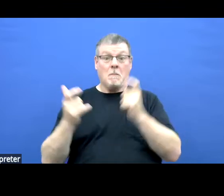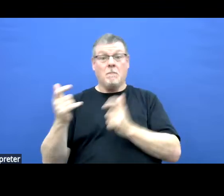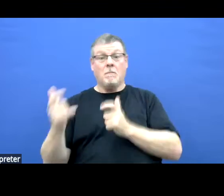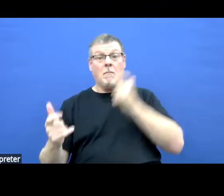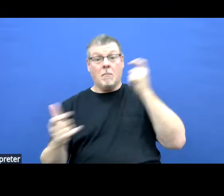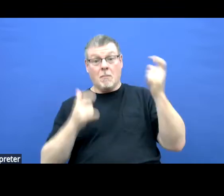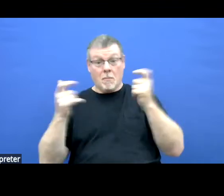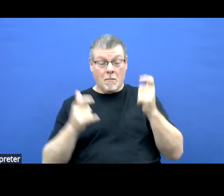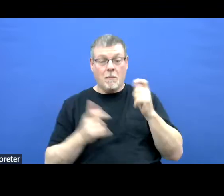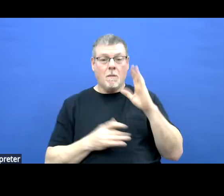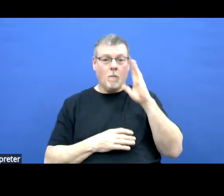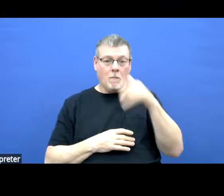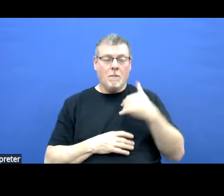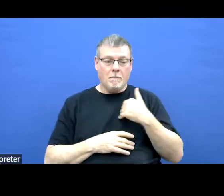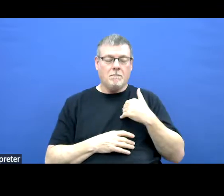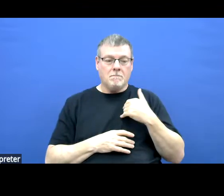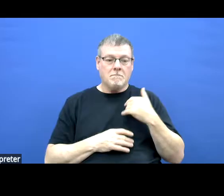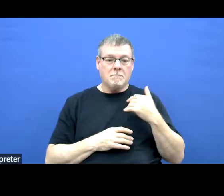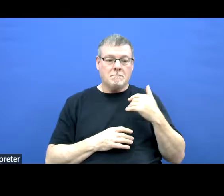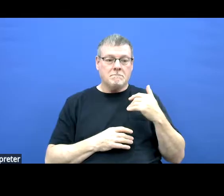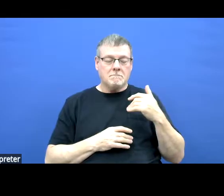events are going to have,